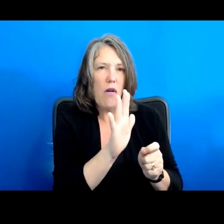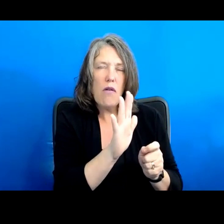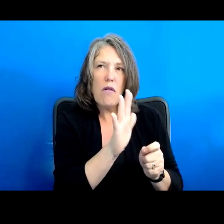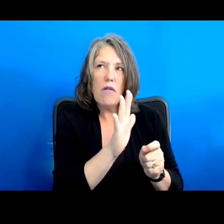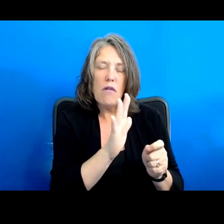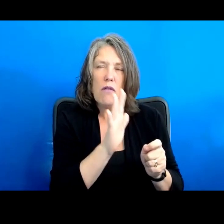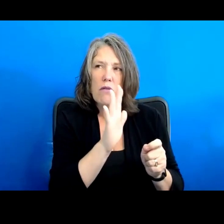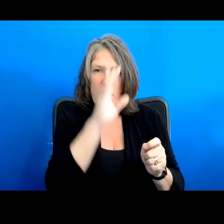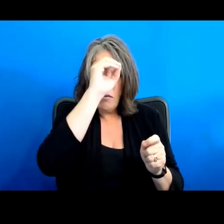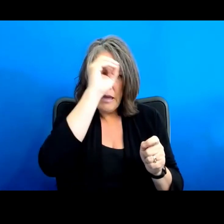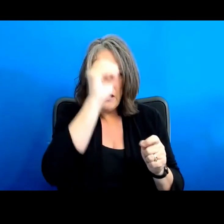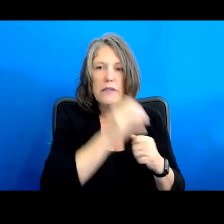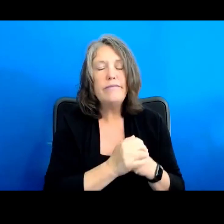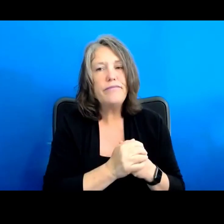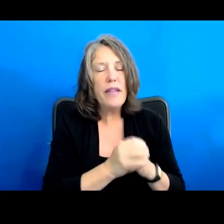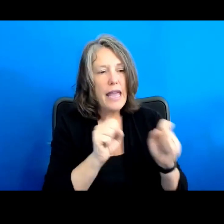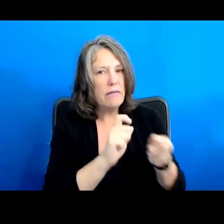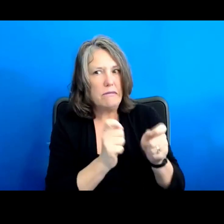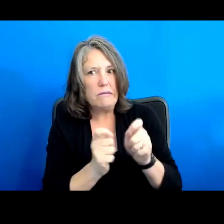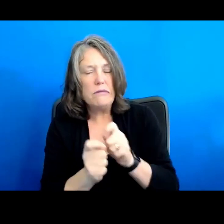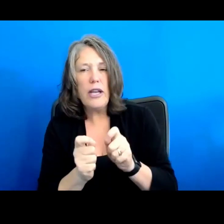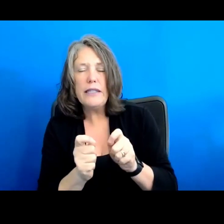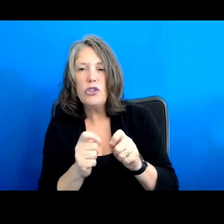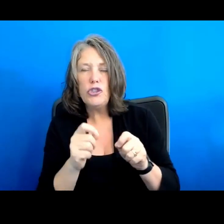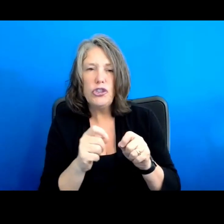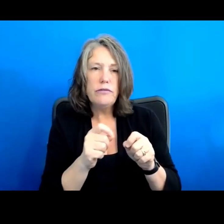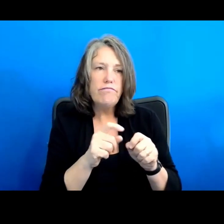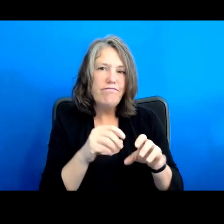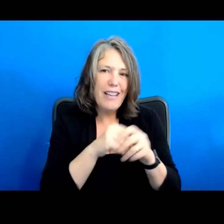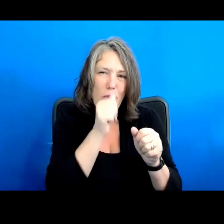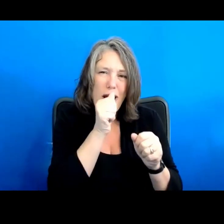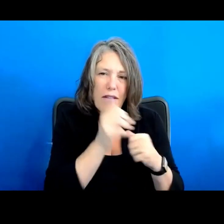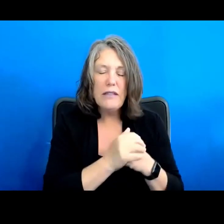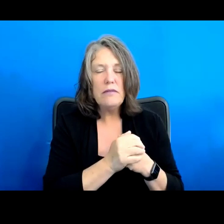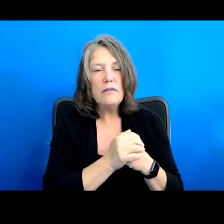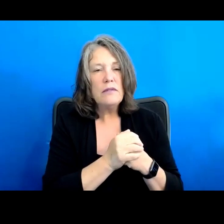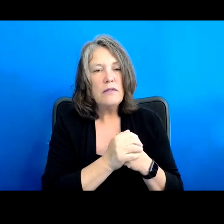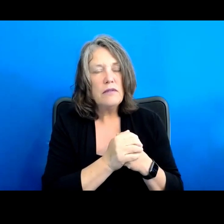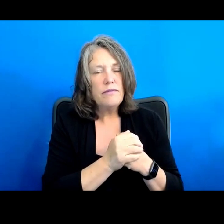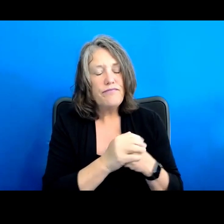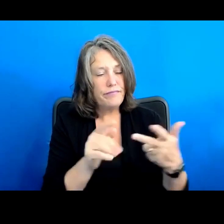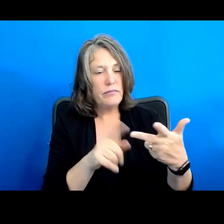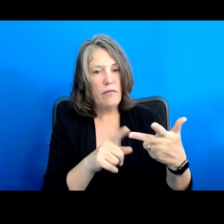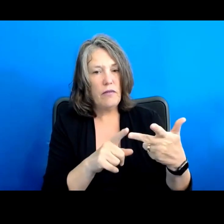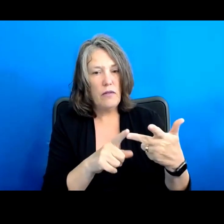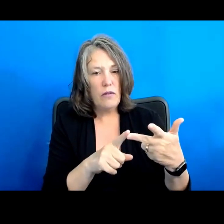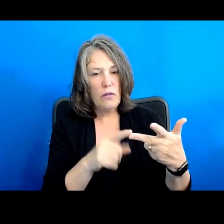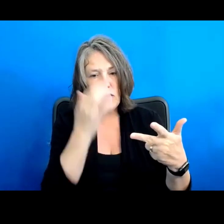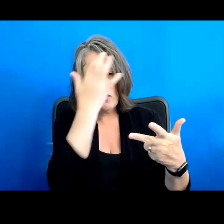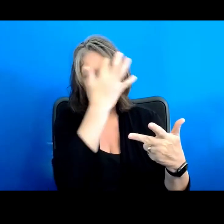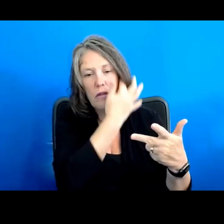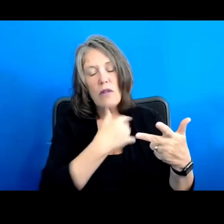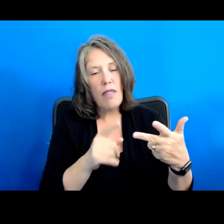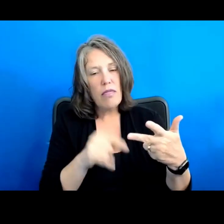accordingly. The last category is where there isn't an urgent action required,